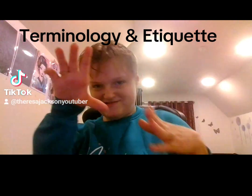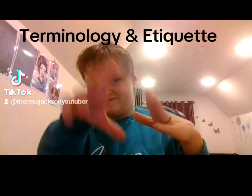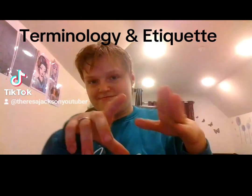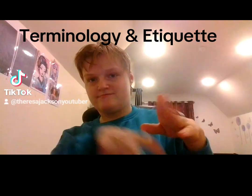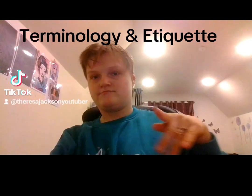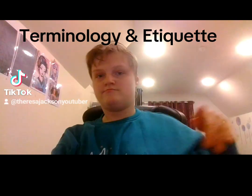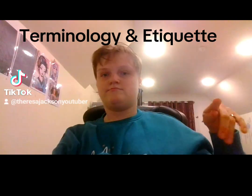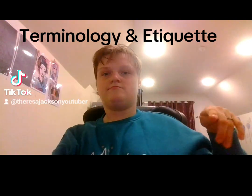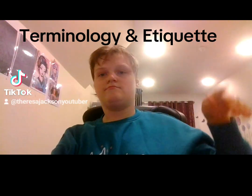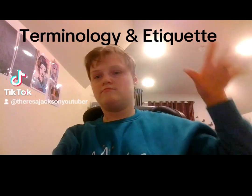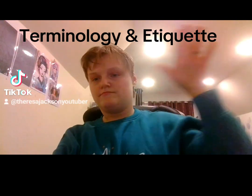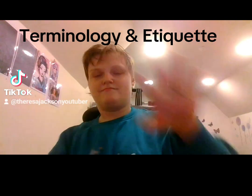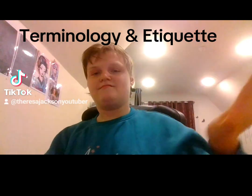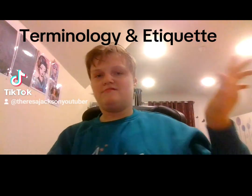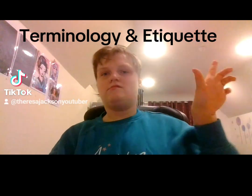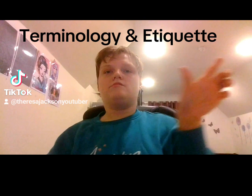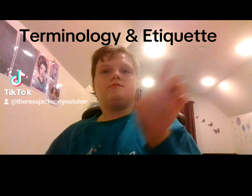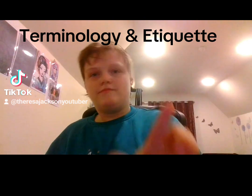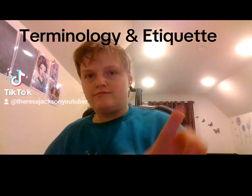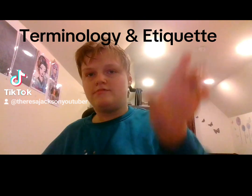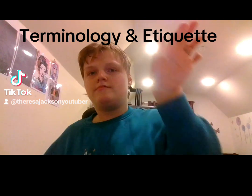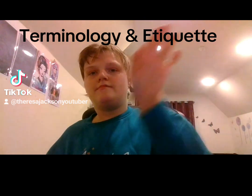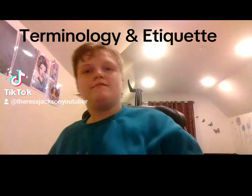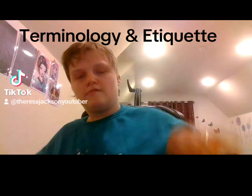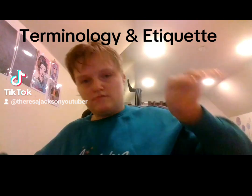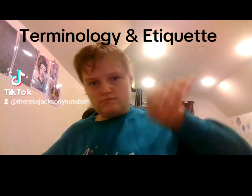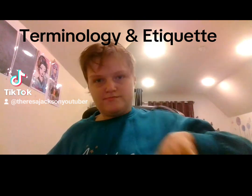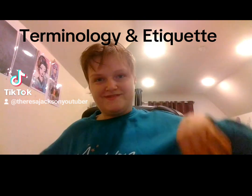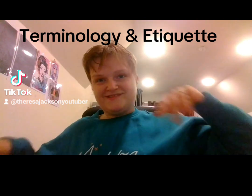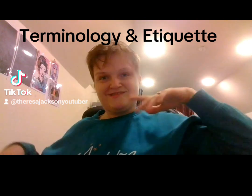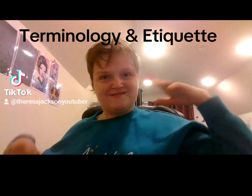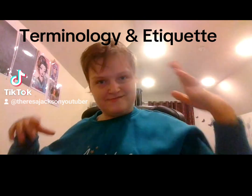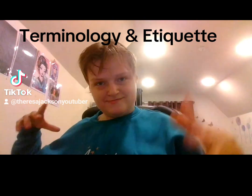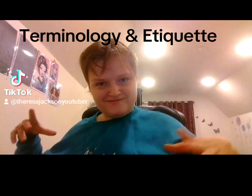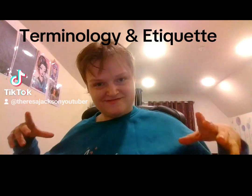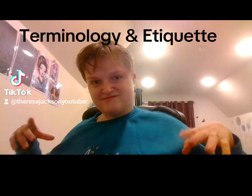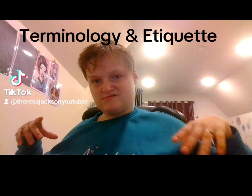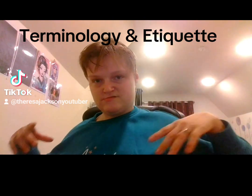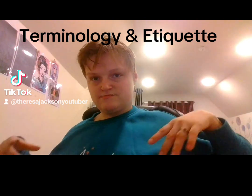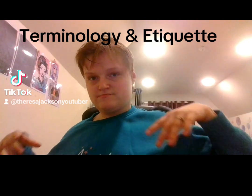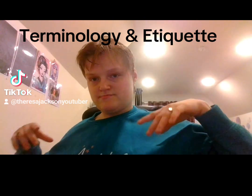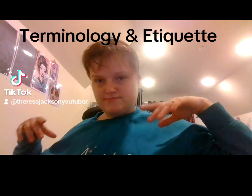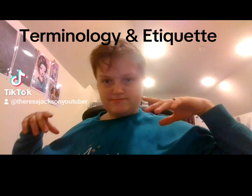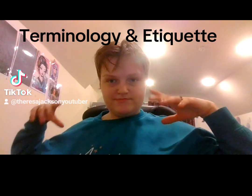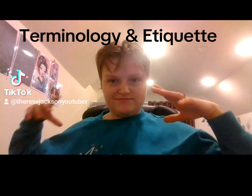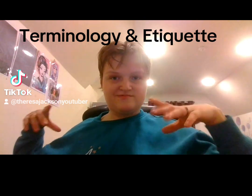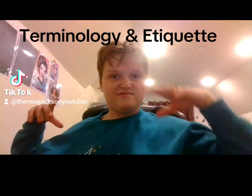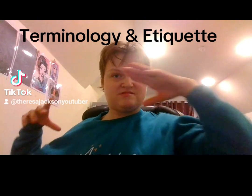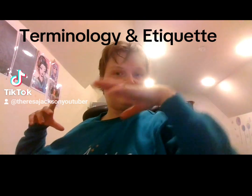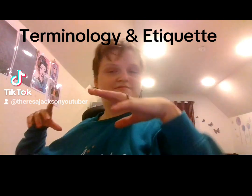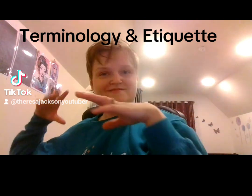as, individuals with disabilities, or, people with diverse abilities.